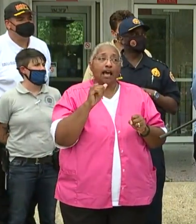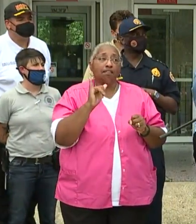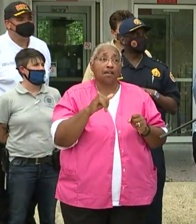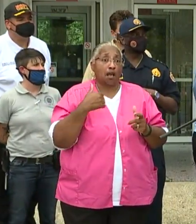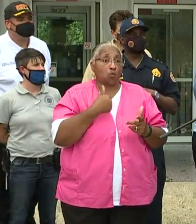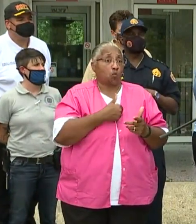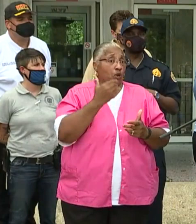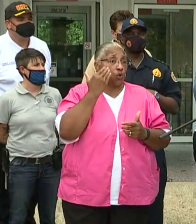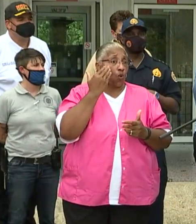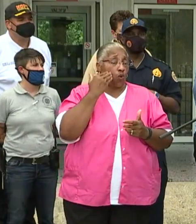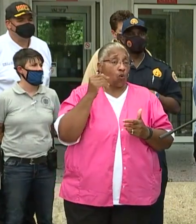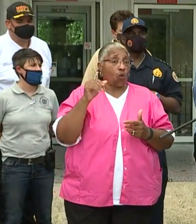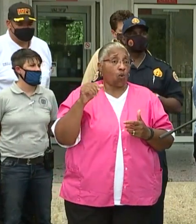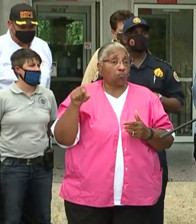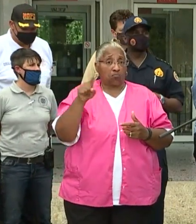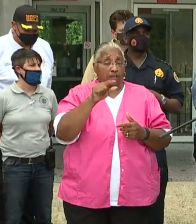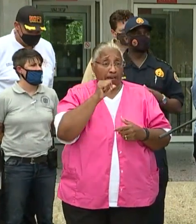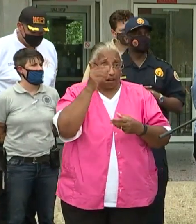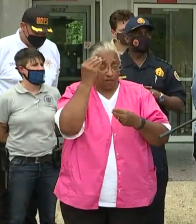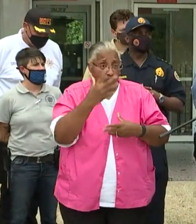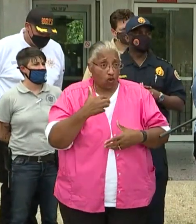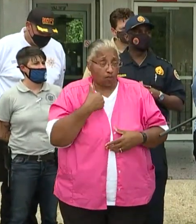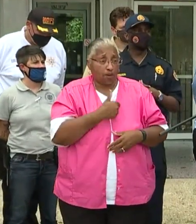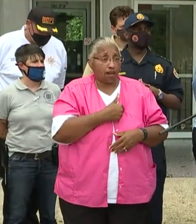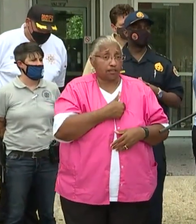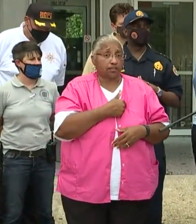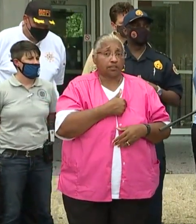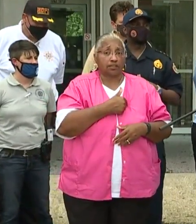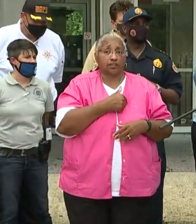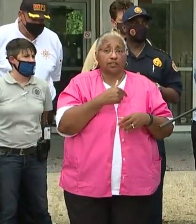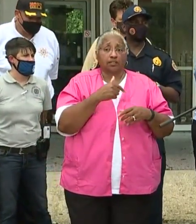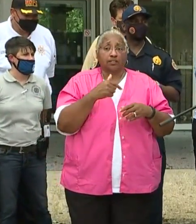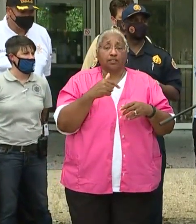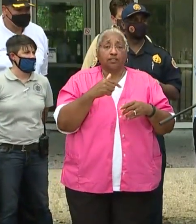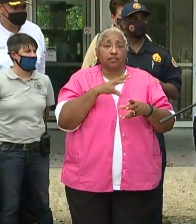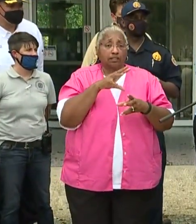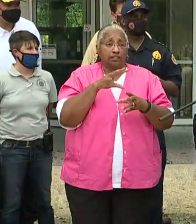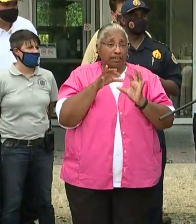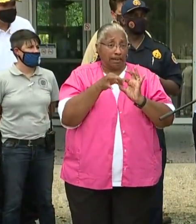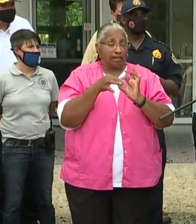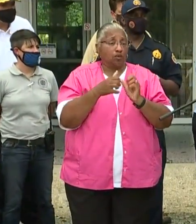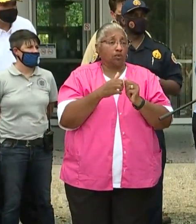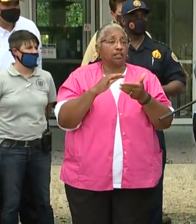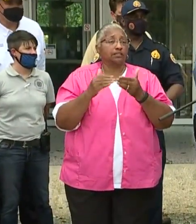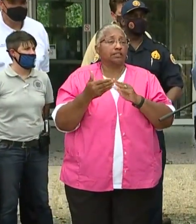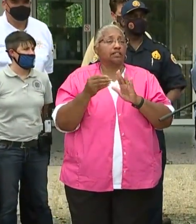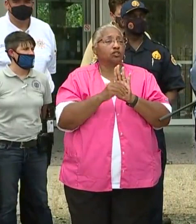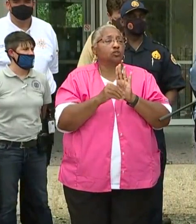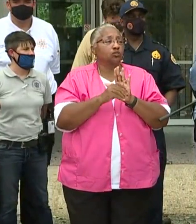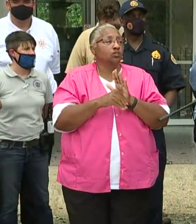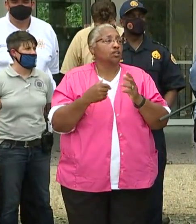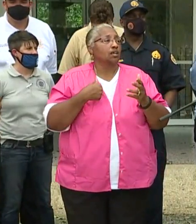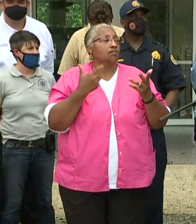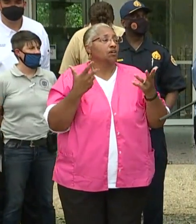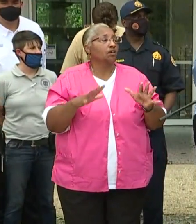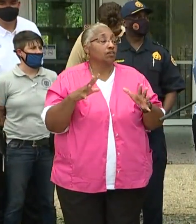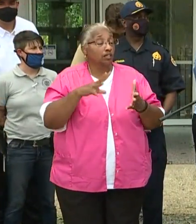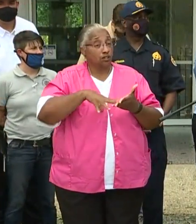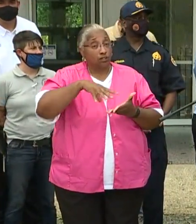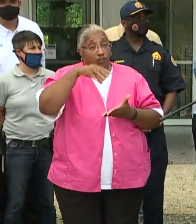aware of in any of those vulnerabilities relative to the city of New Orleans. What I have learned